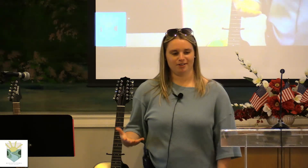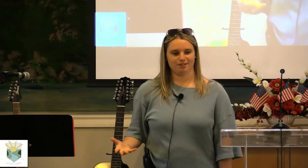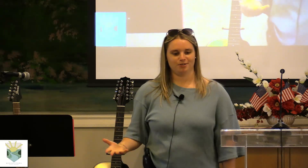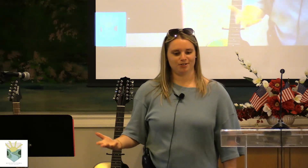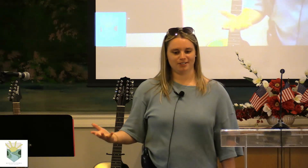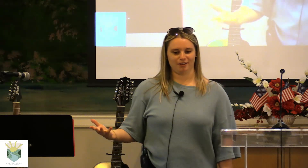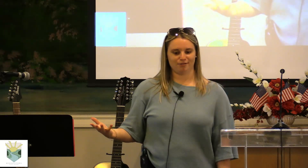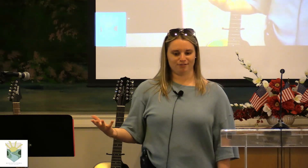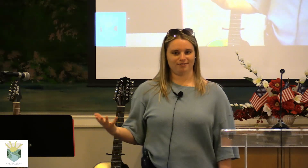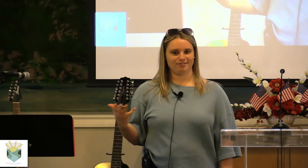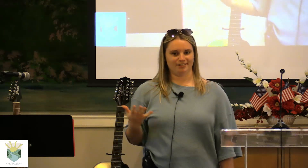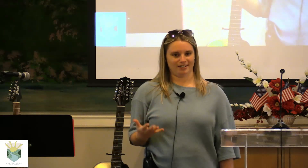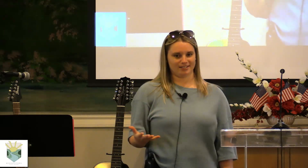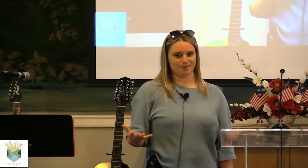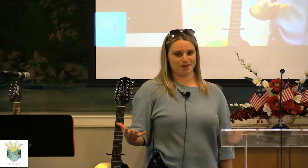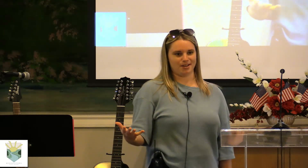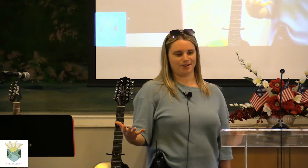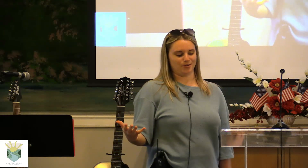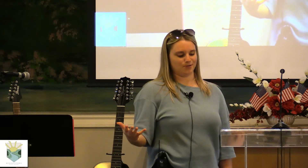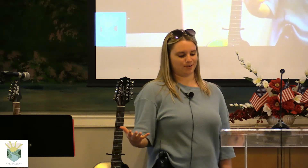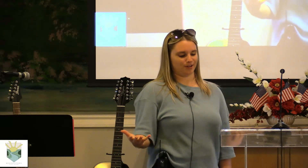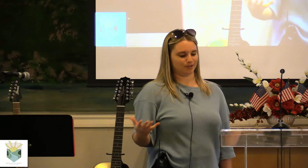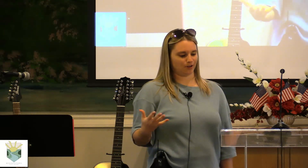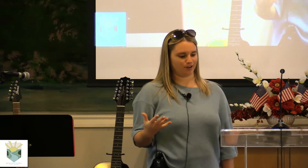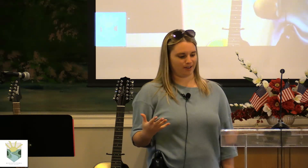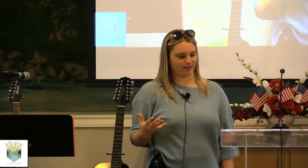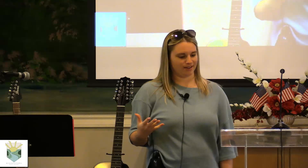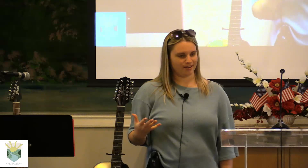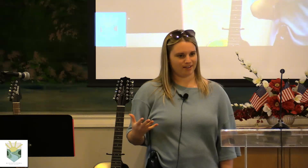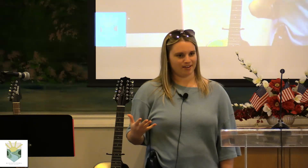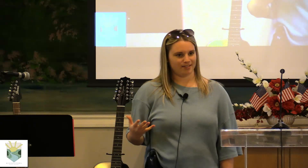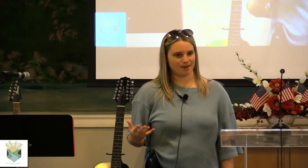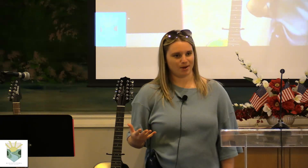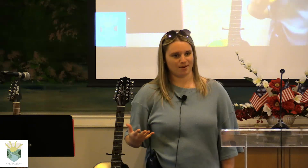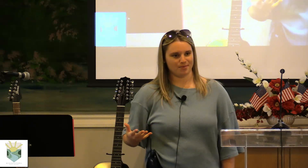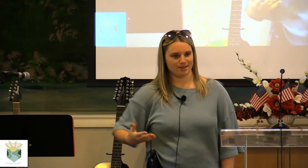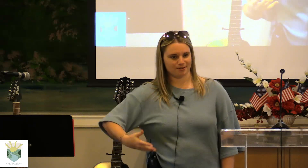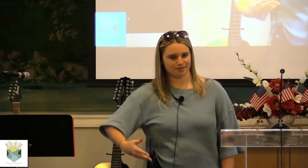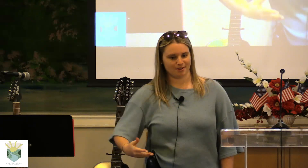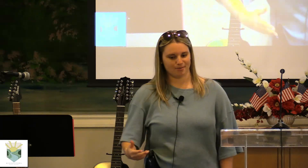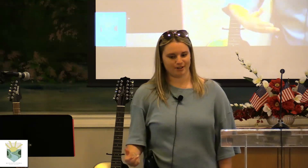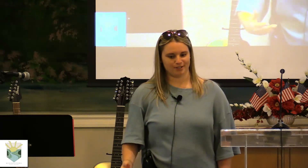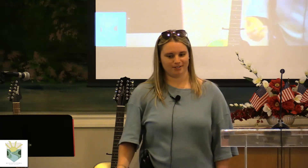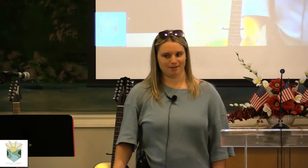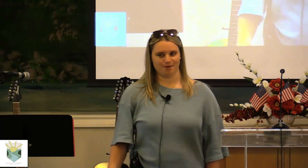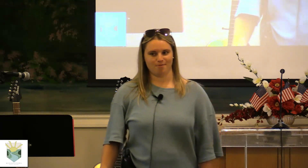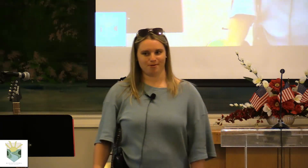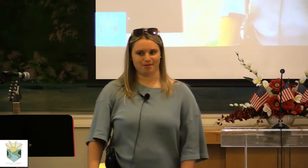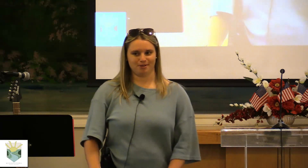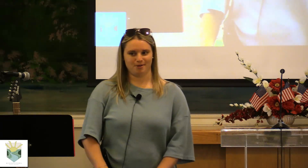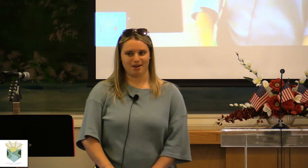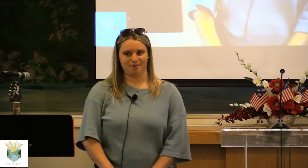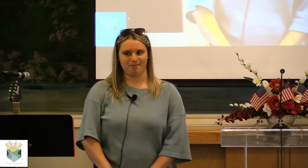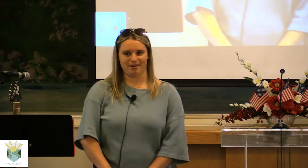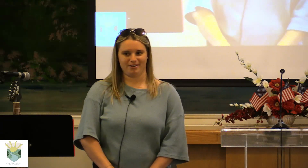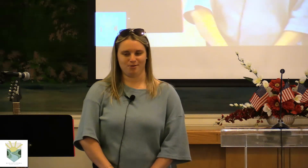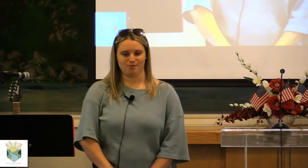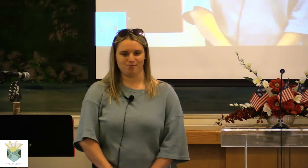introduced yourself, nice to meet you, y'all are talking. They might be under the impression that you know more than you know, but you